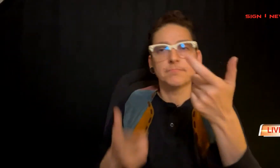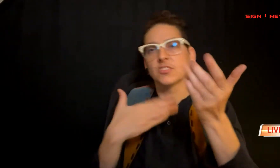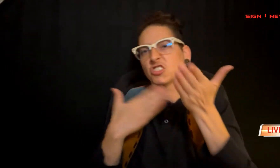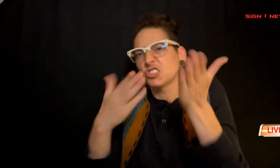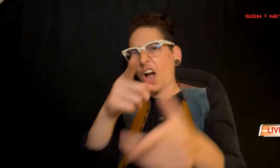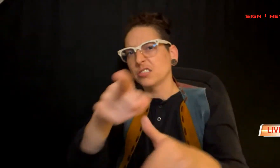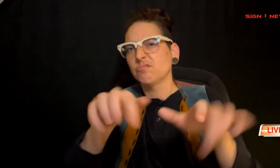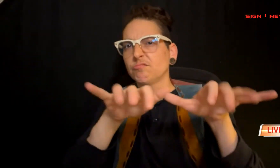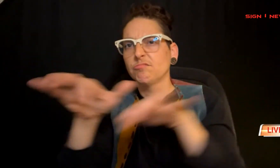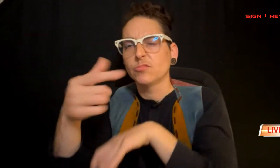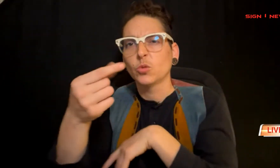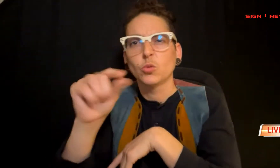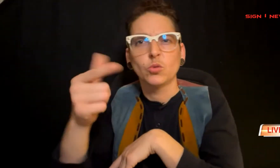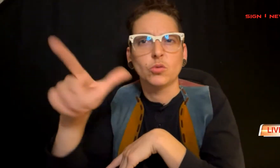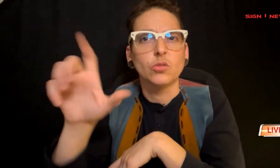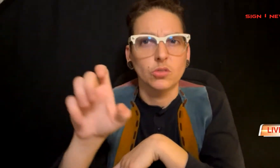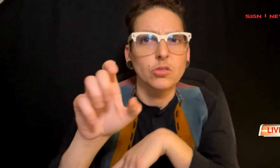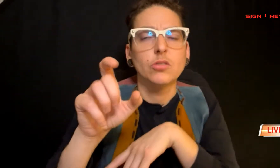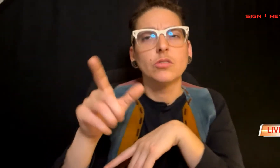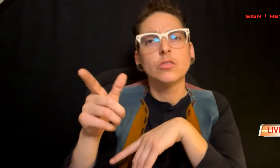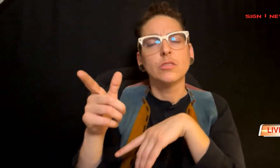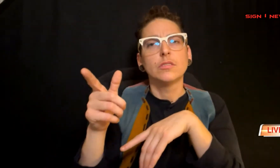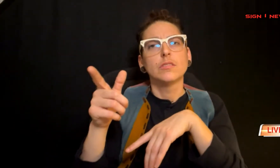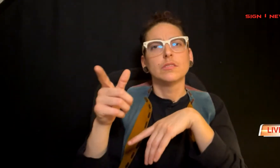just from my recollection. I definitely Google that.